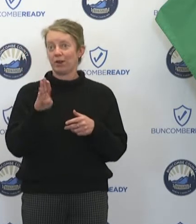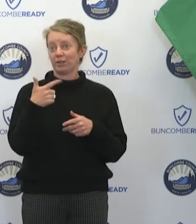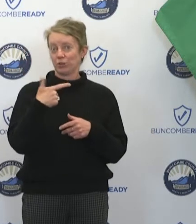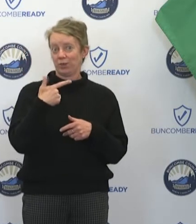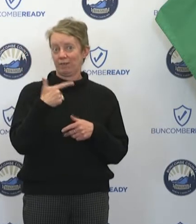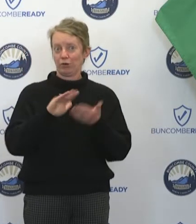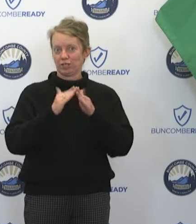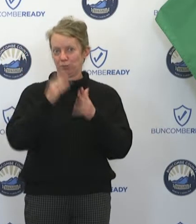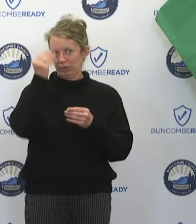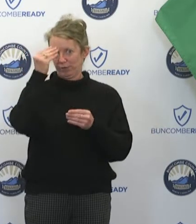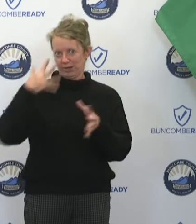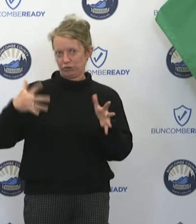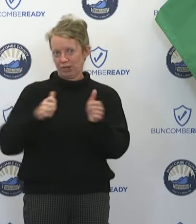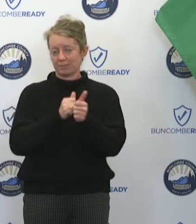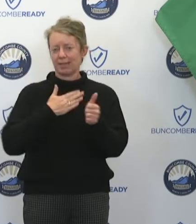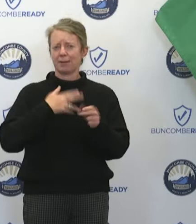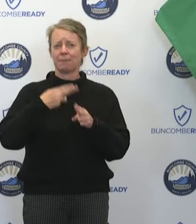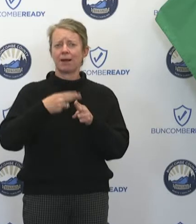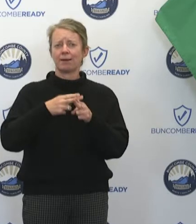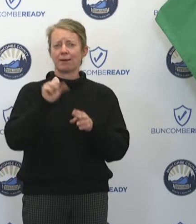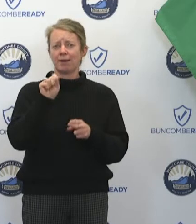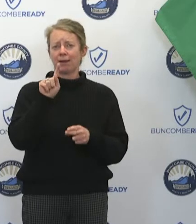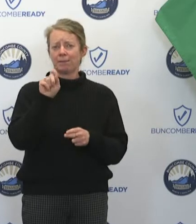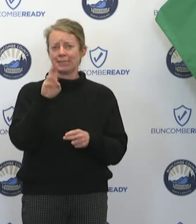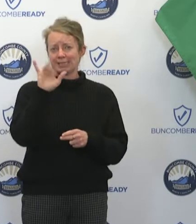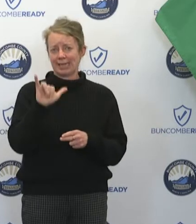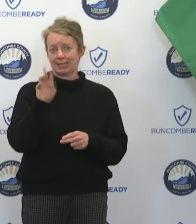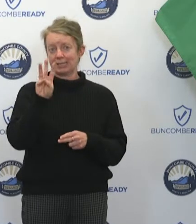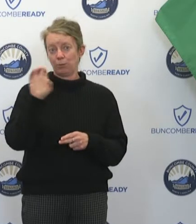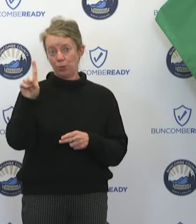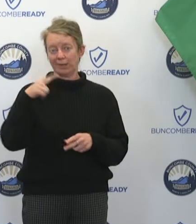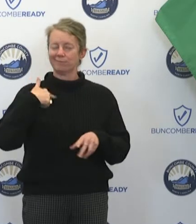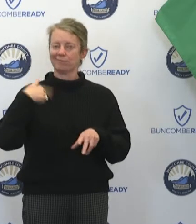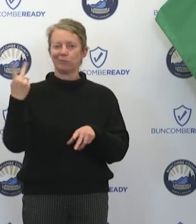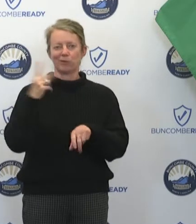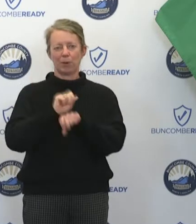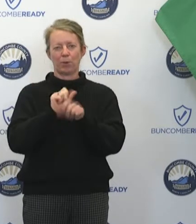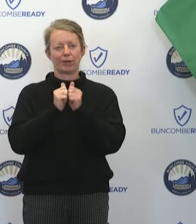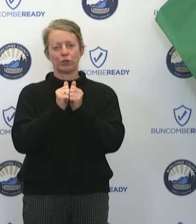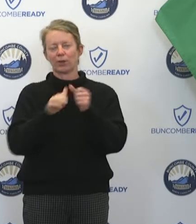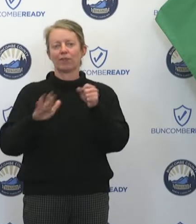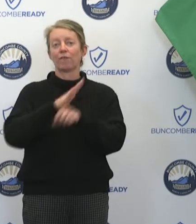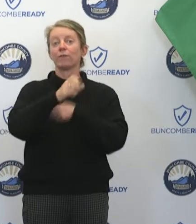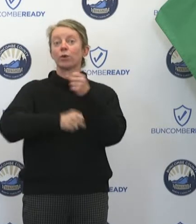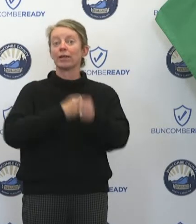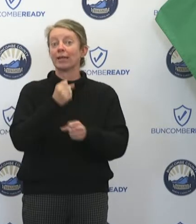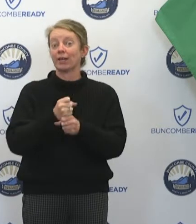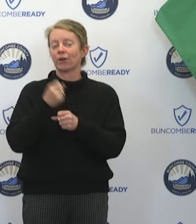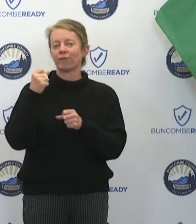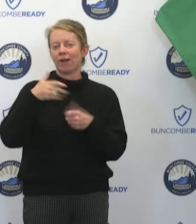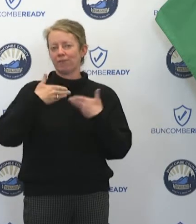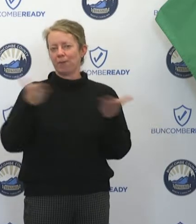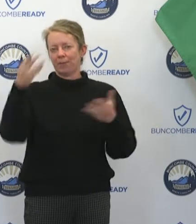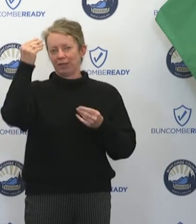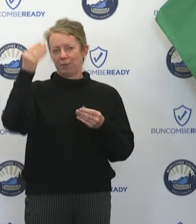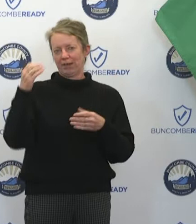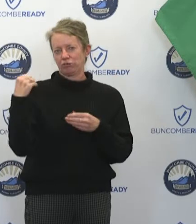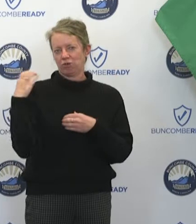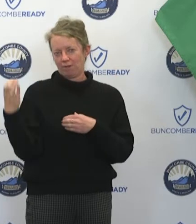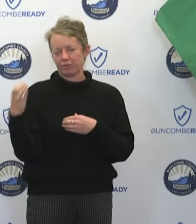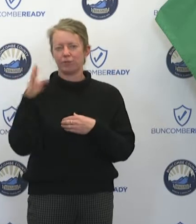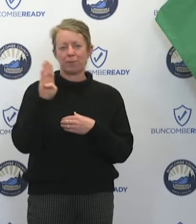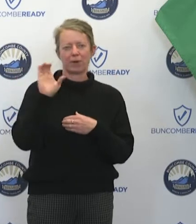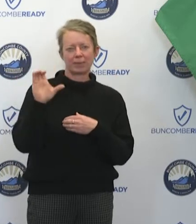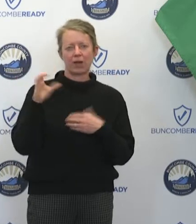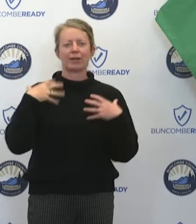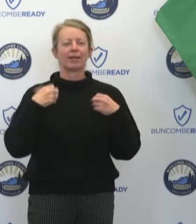My name is Stacy Wood and I've been with you for a whole year now as the Public Information Officer for Buncombe County Health and Human Services,